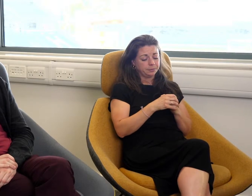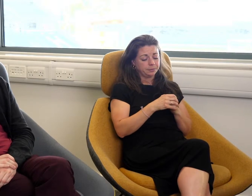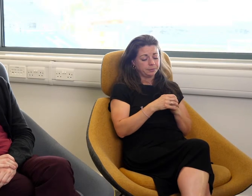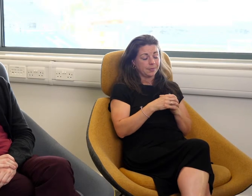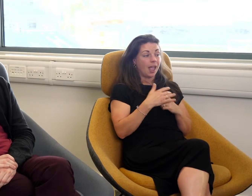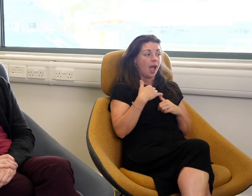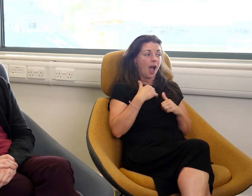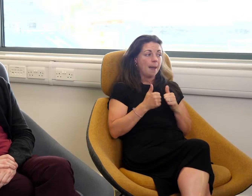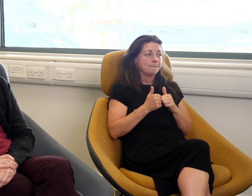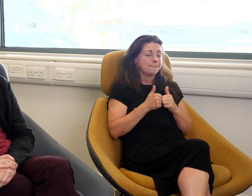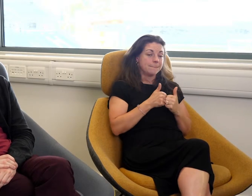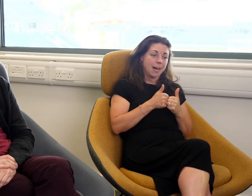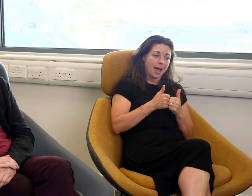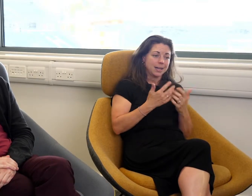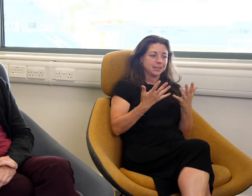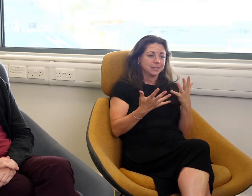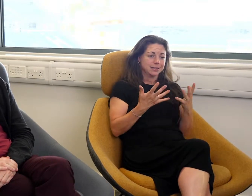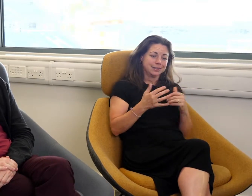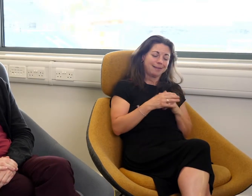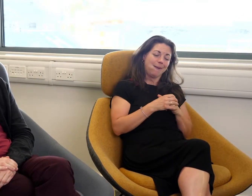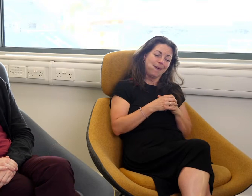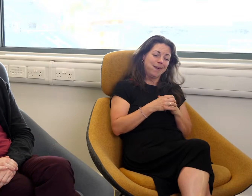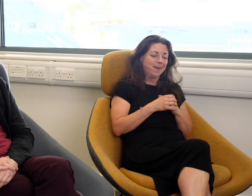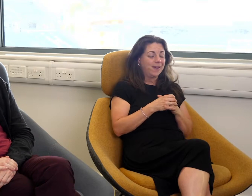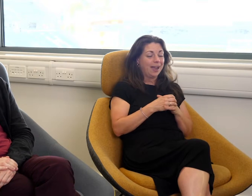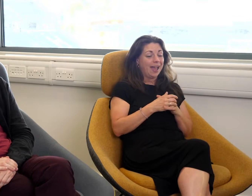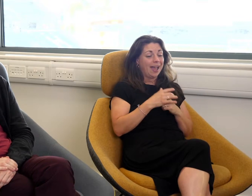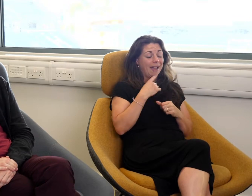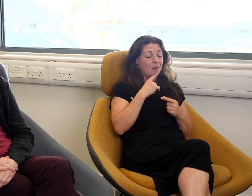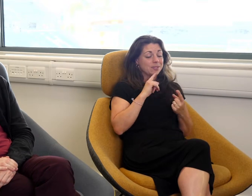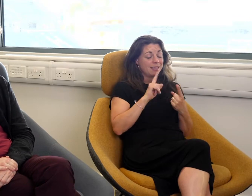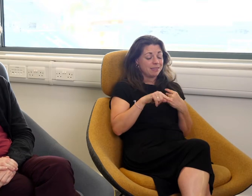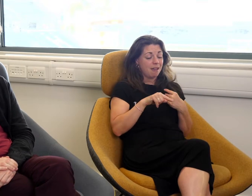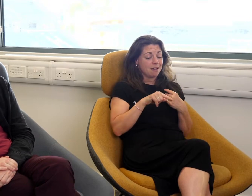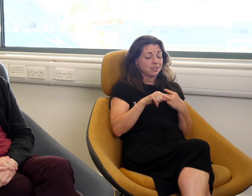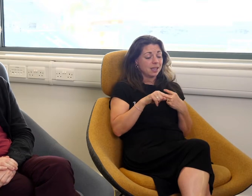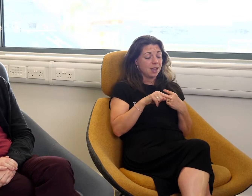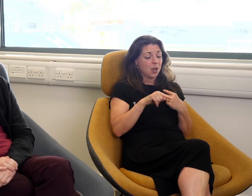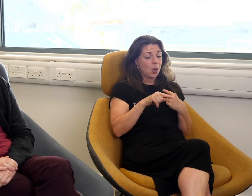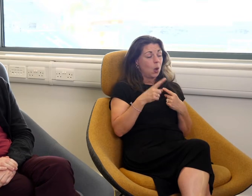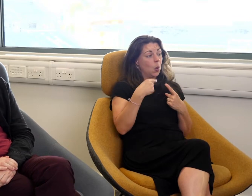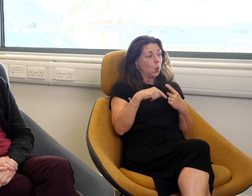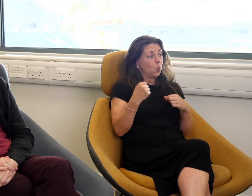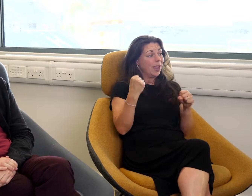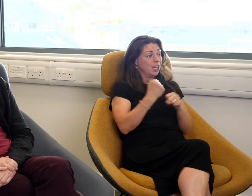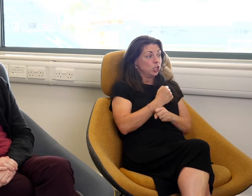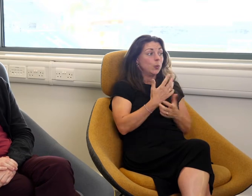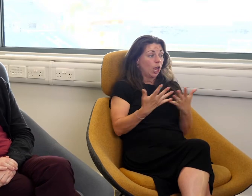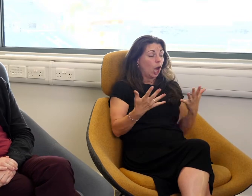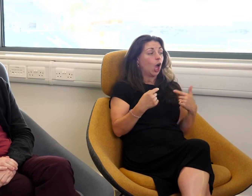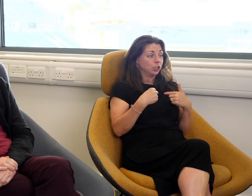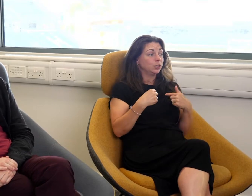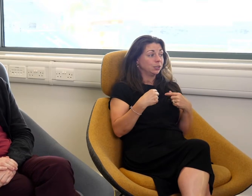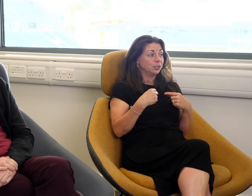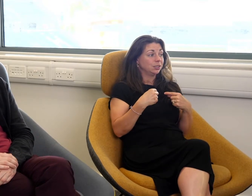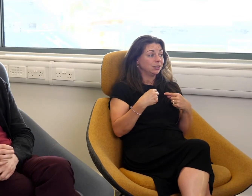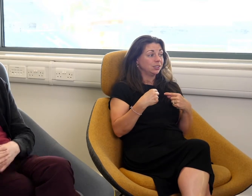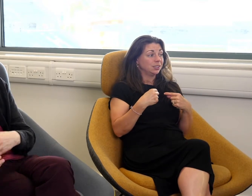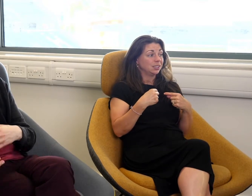about that. I would say the answer is, we are doing a lot, and it hasn't always felt as though some of those stories have